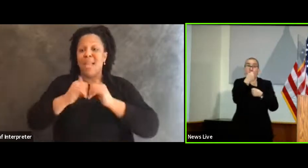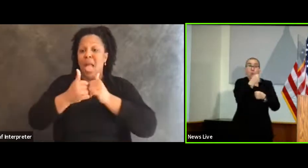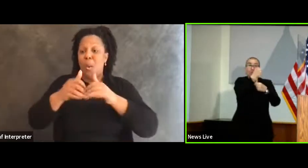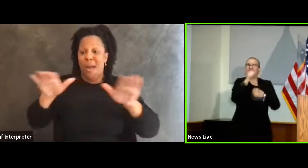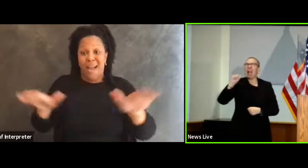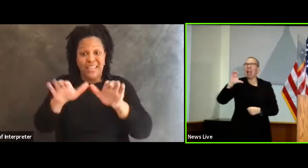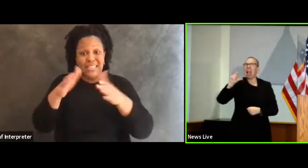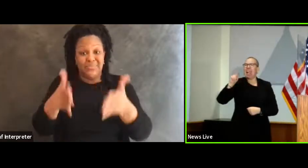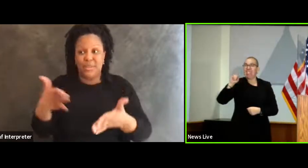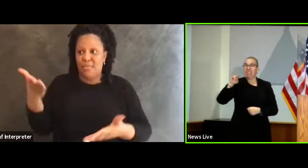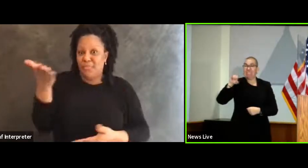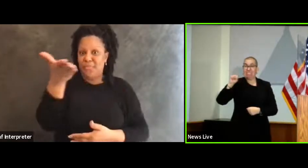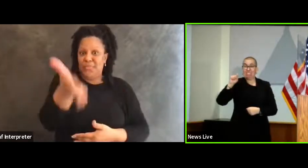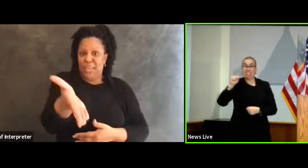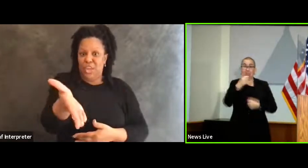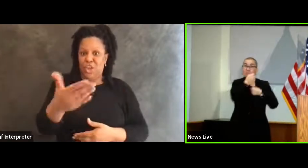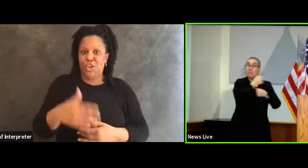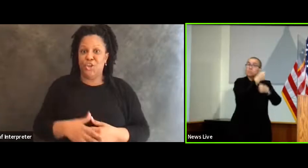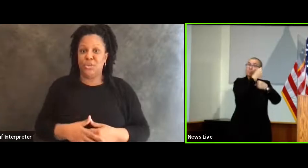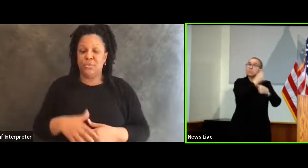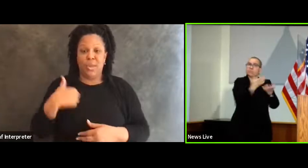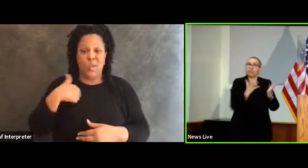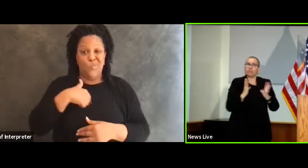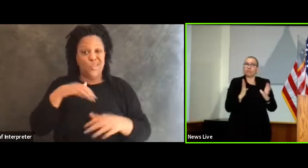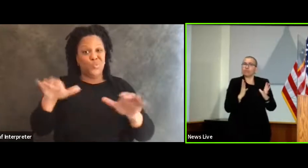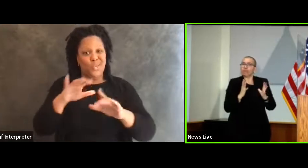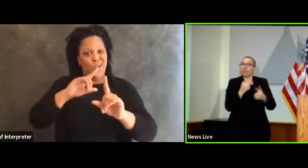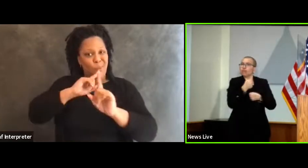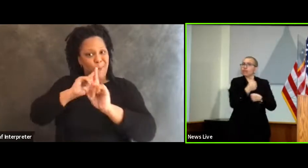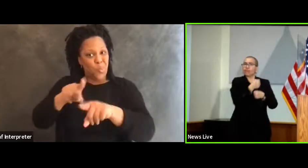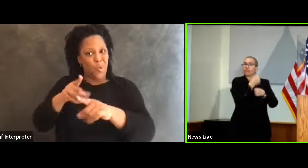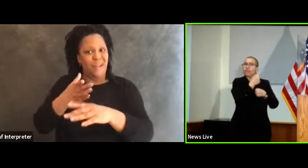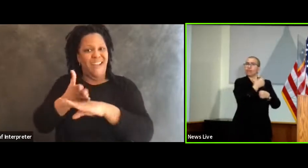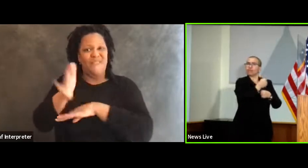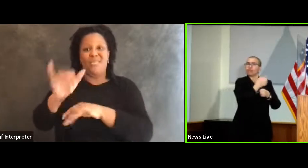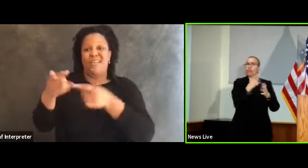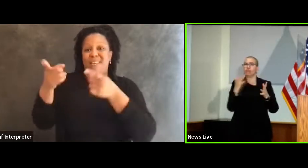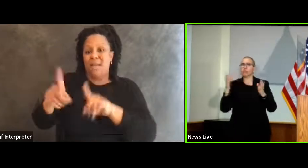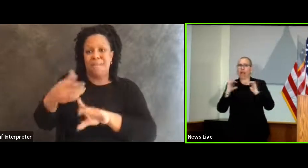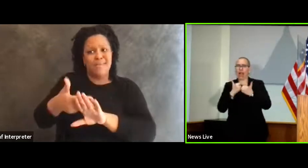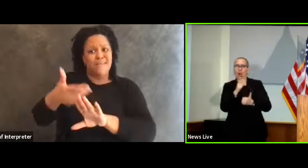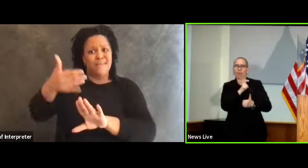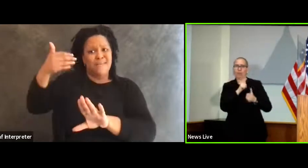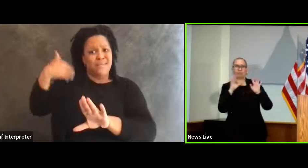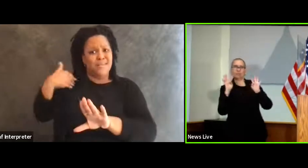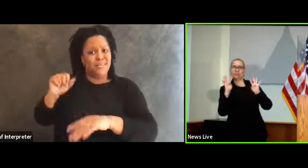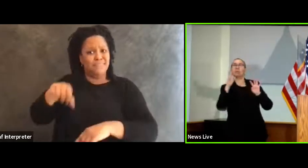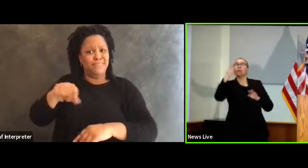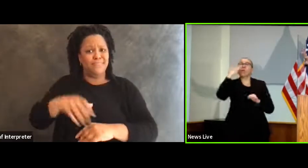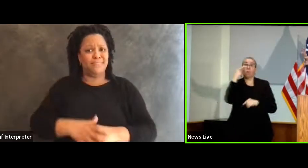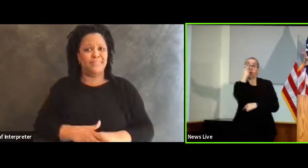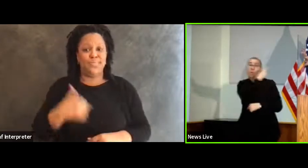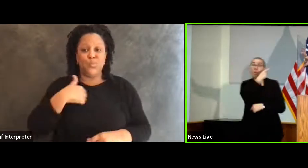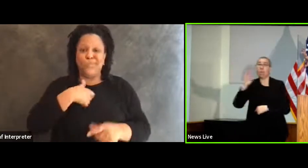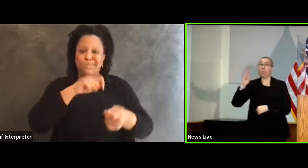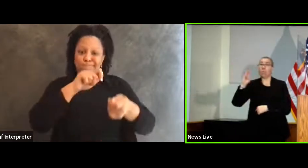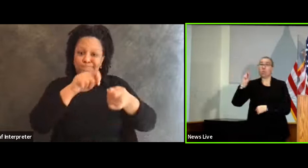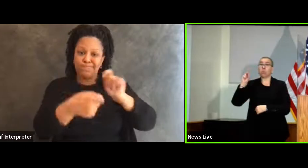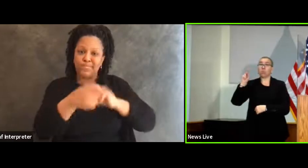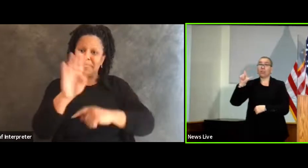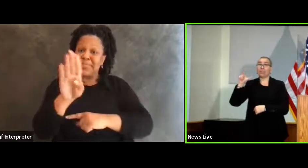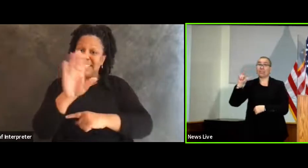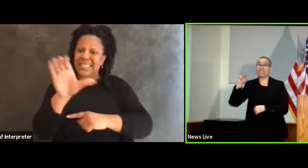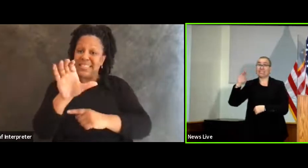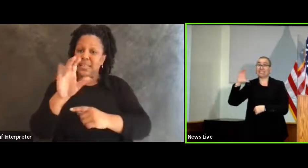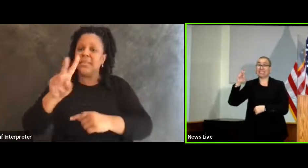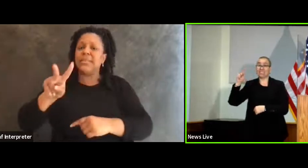report on this. And I think the two things that you saw that changed the tone out in Brooklyn Center was when a second fence and a de-escalation separated,